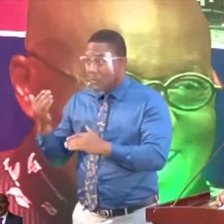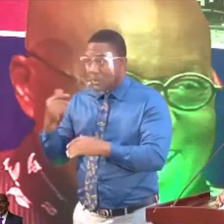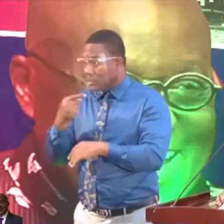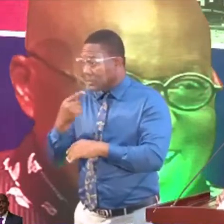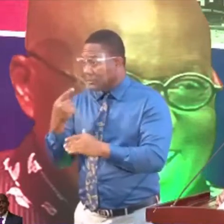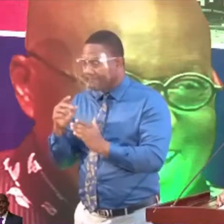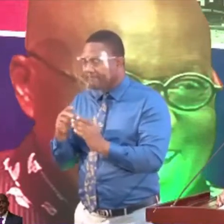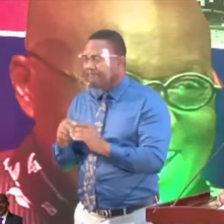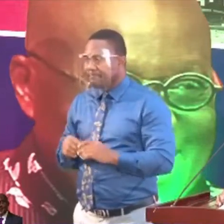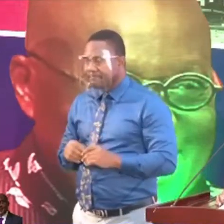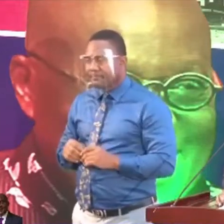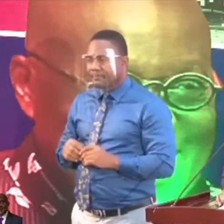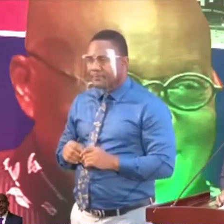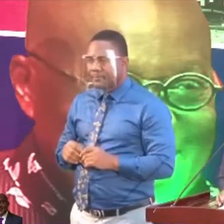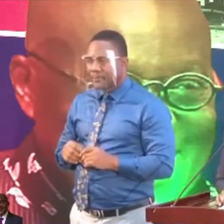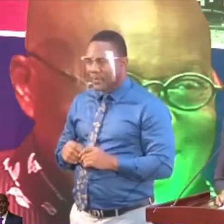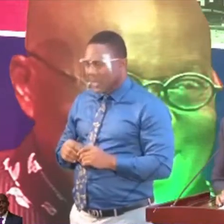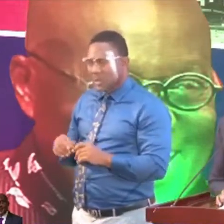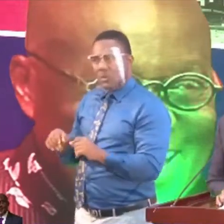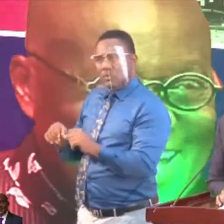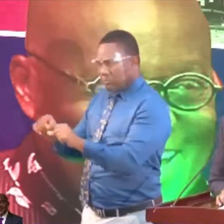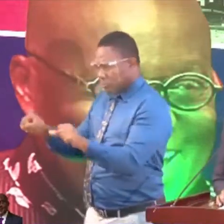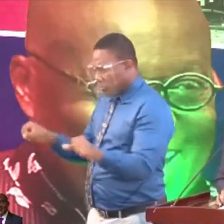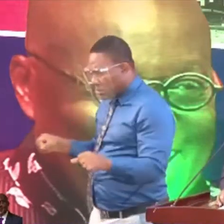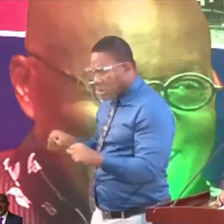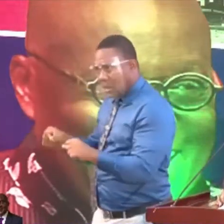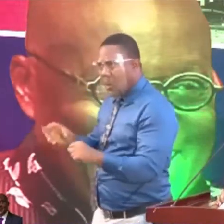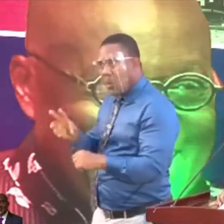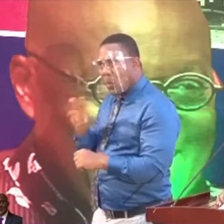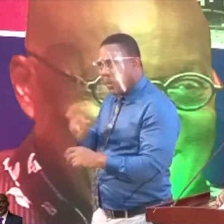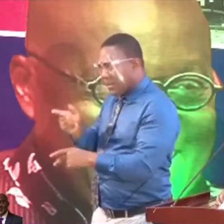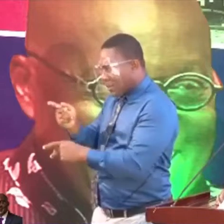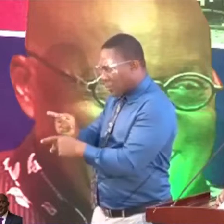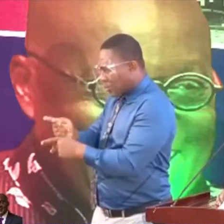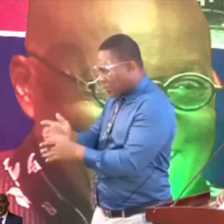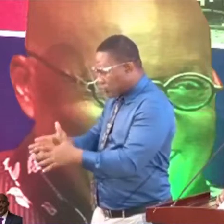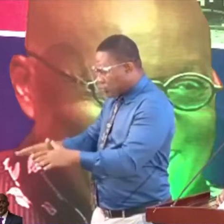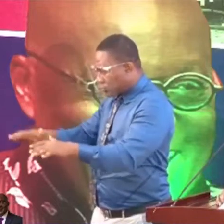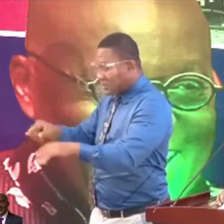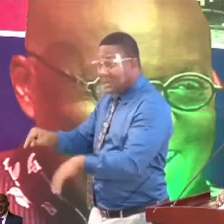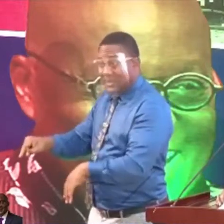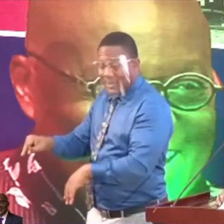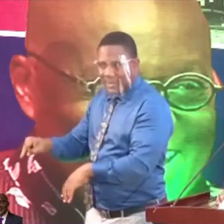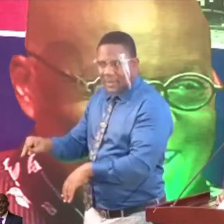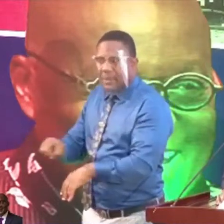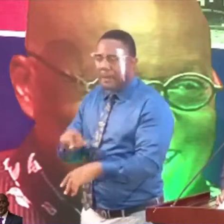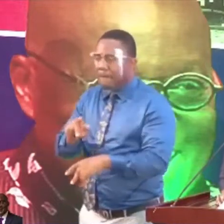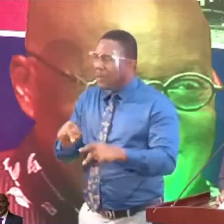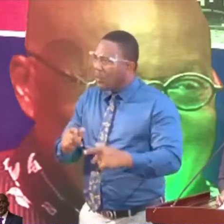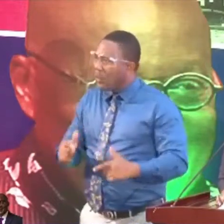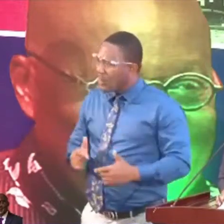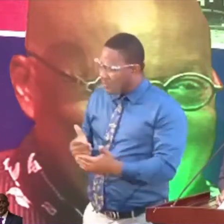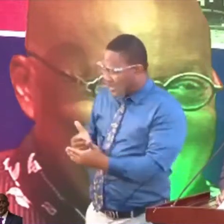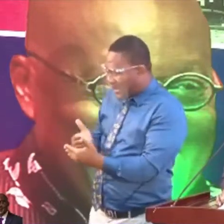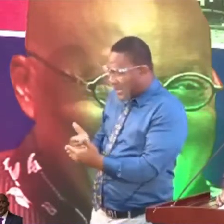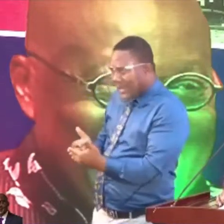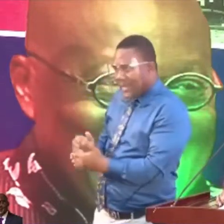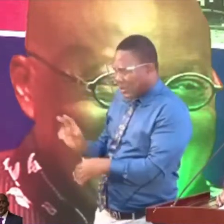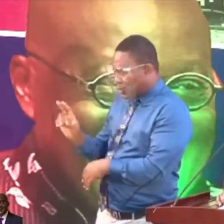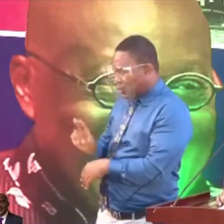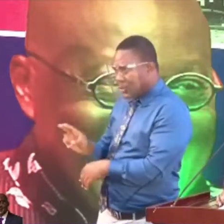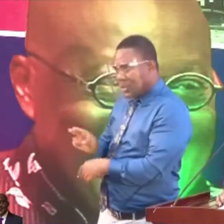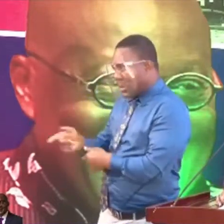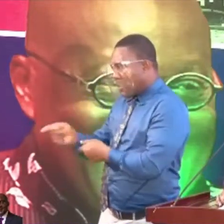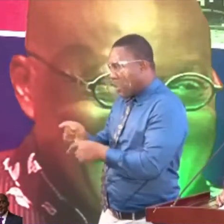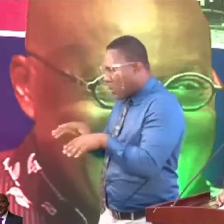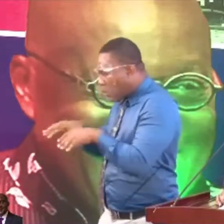the impact of these small F dams and the appreciation of the beneficiaries in all constituencies in